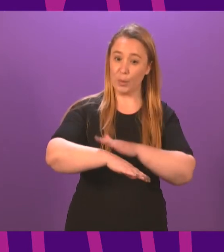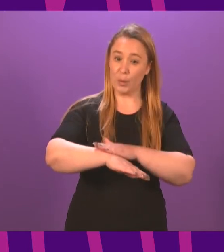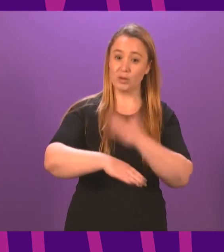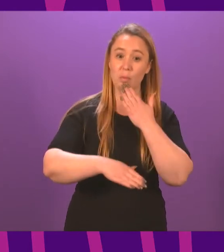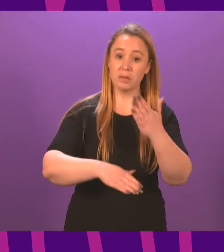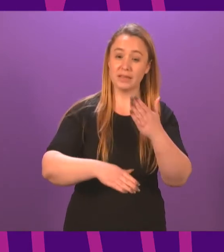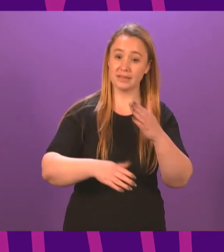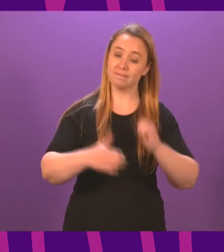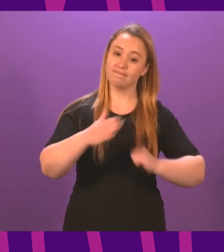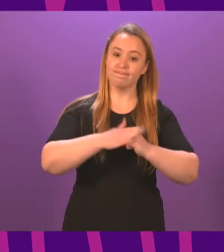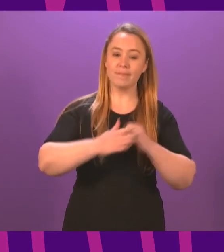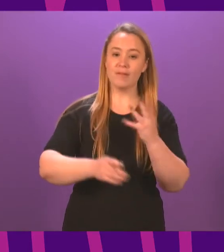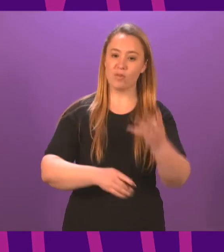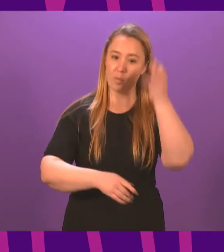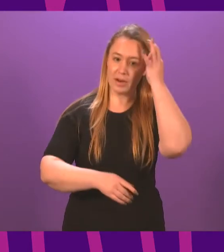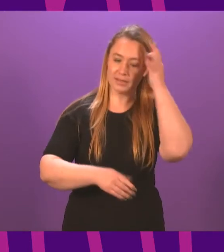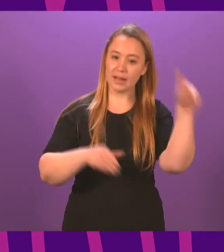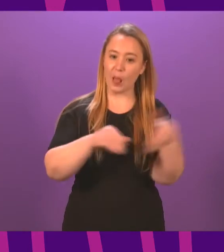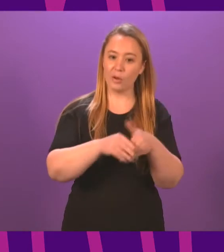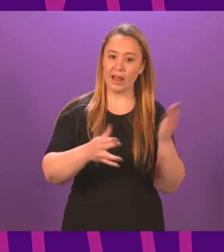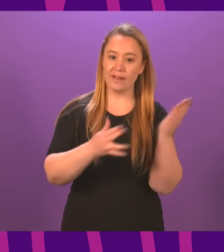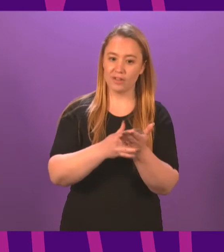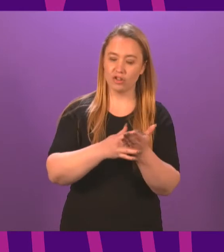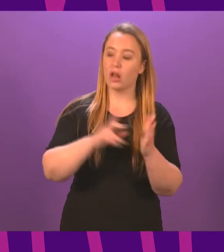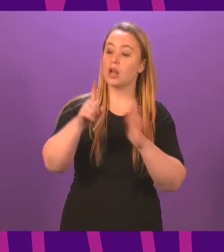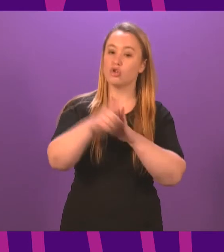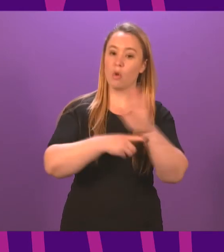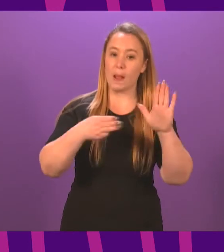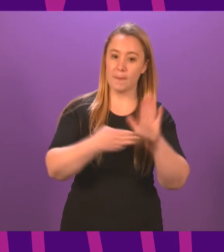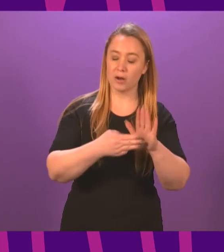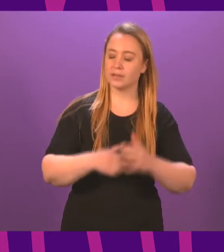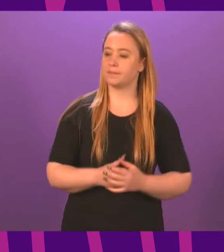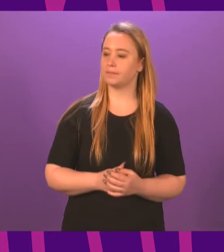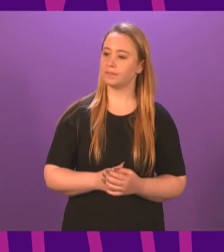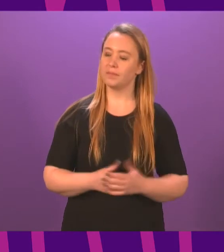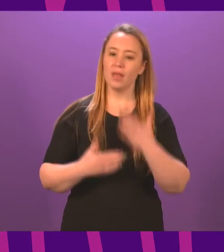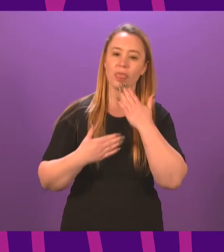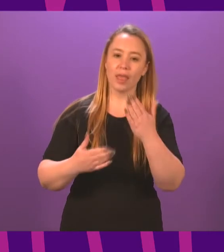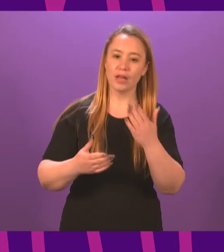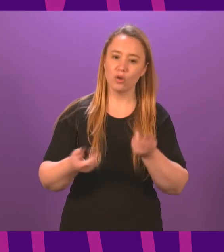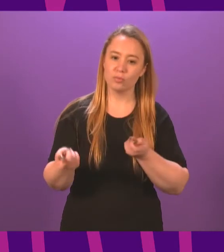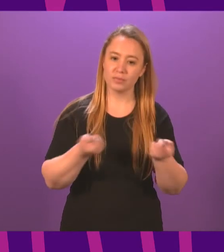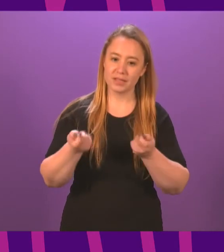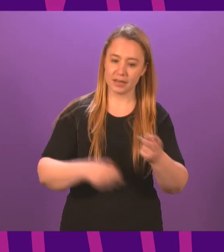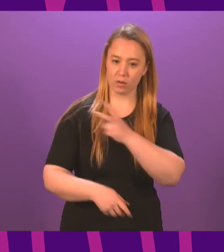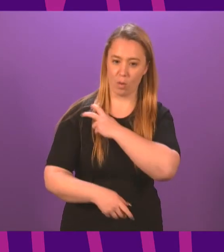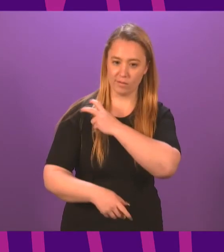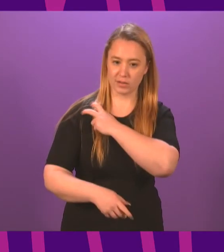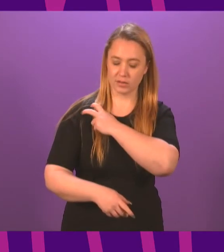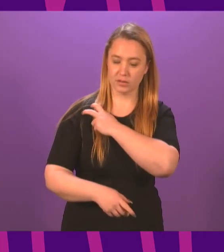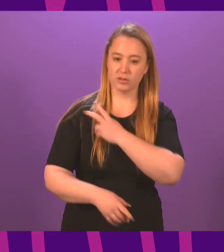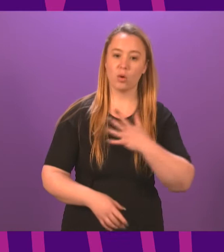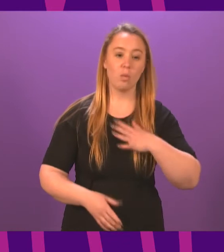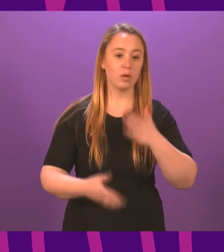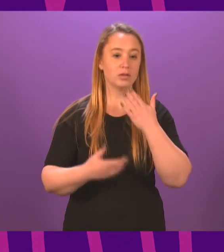where possible. Gillian Martin, to be followed by Liam Kerr. Gillian Martin. Thank you, Presiding Officer. First of all, I want to take the opportunity that having this debate to